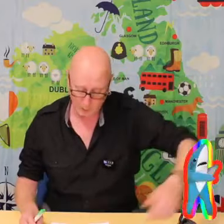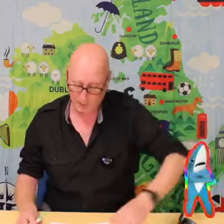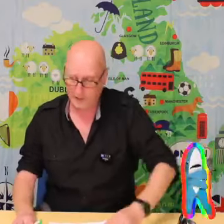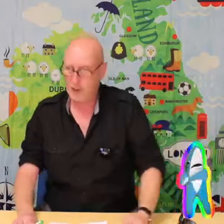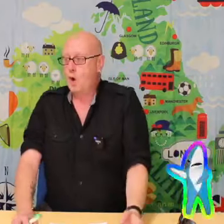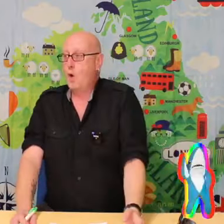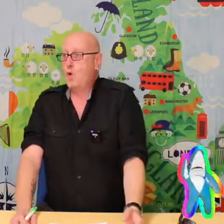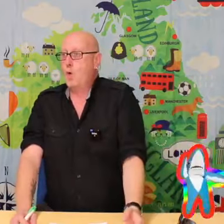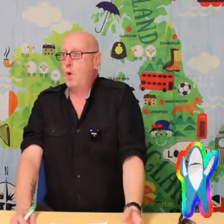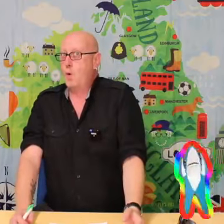be...